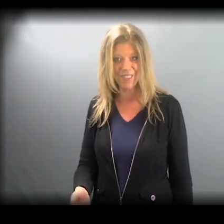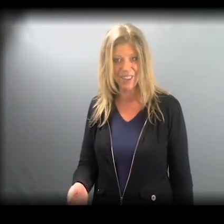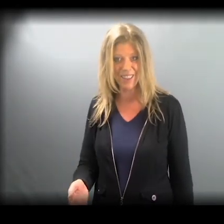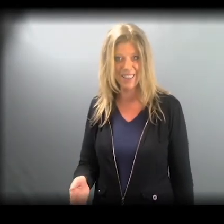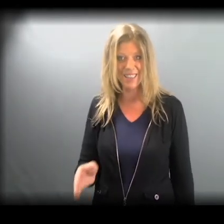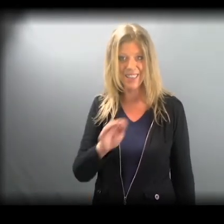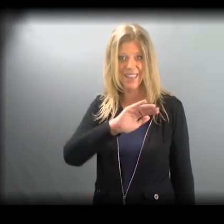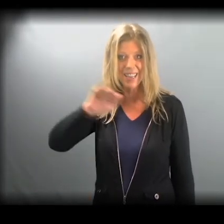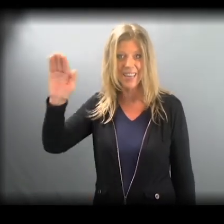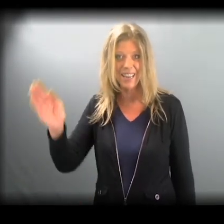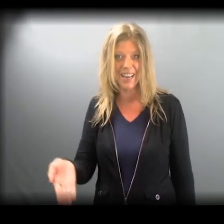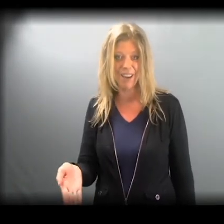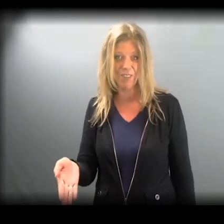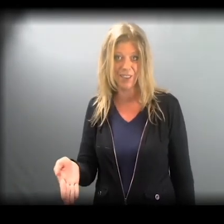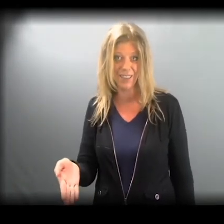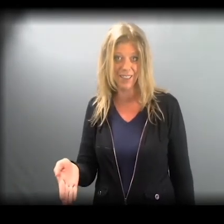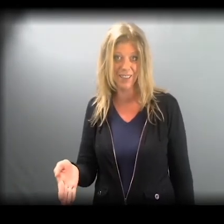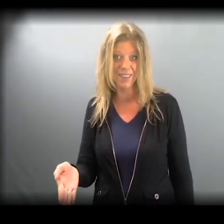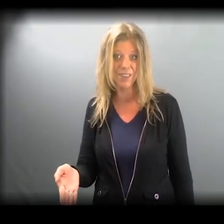never, never,